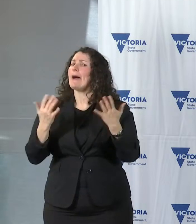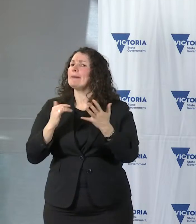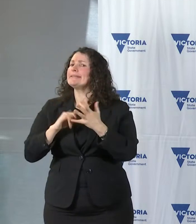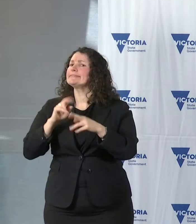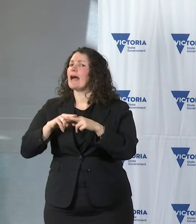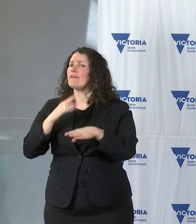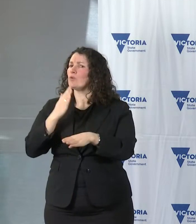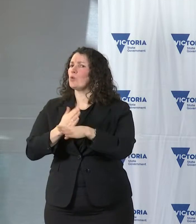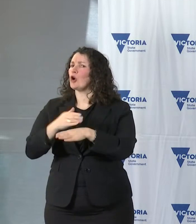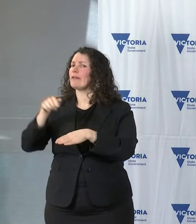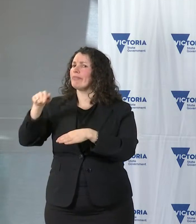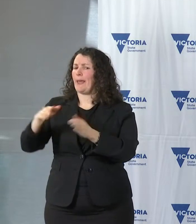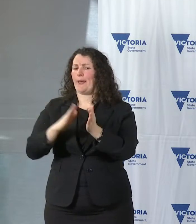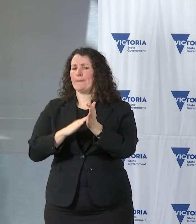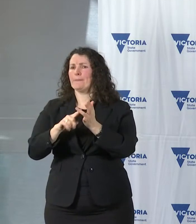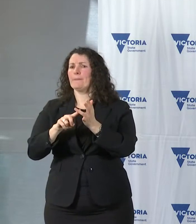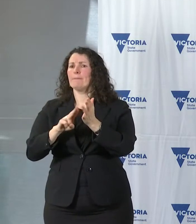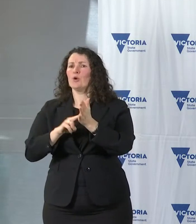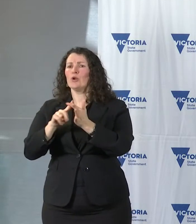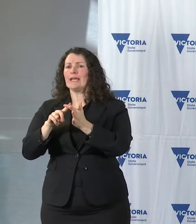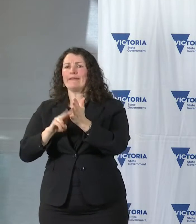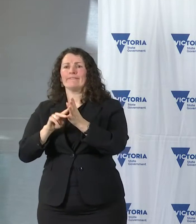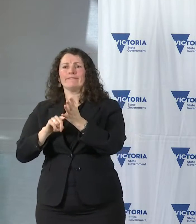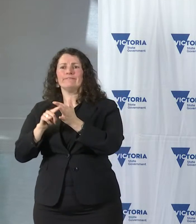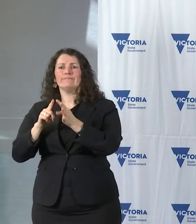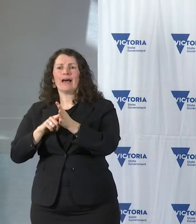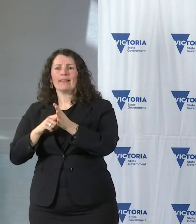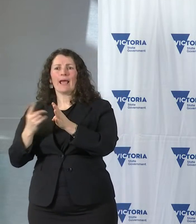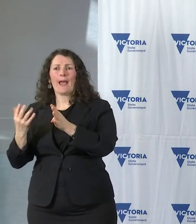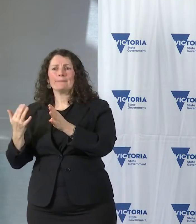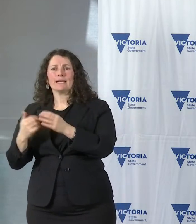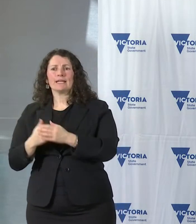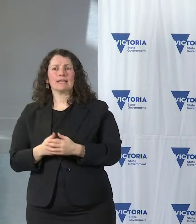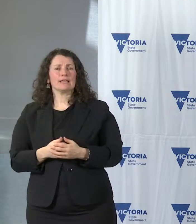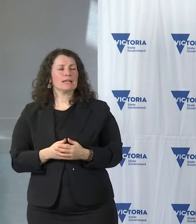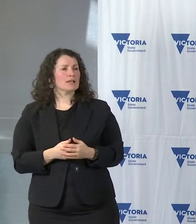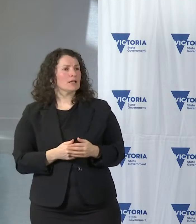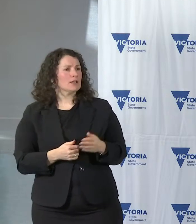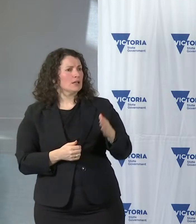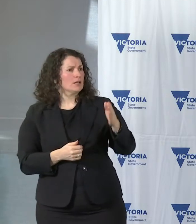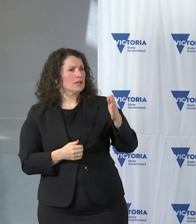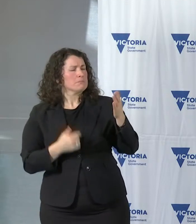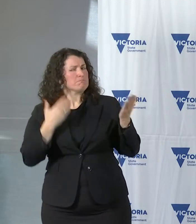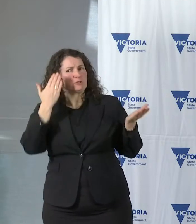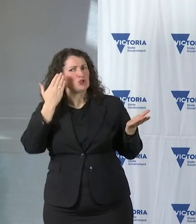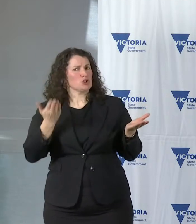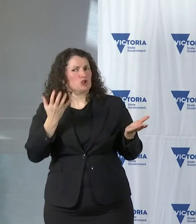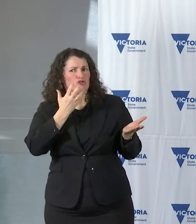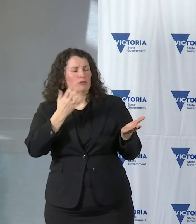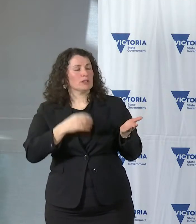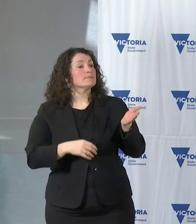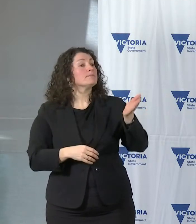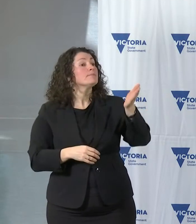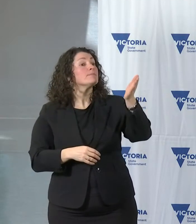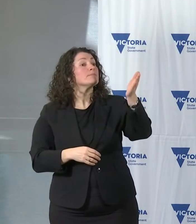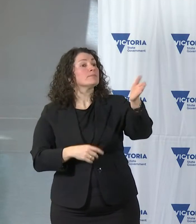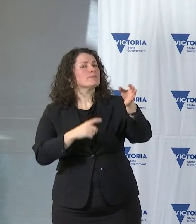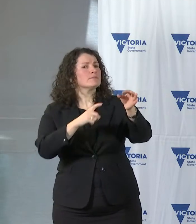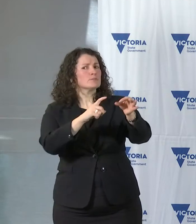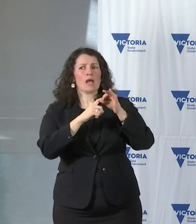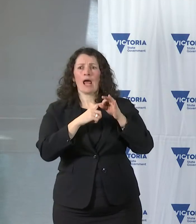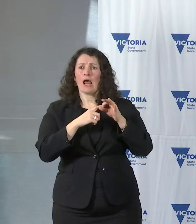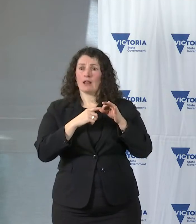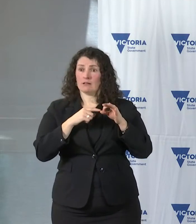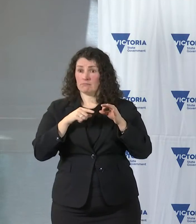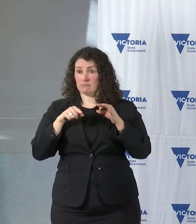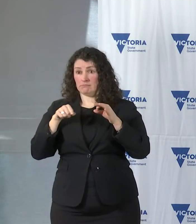know whether they're in quarantine? I beg your pardon? Definitely, or for 14 days? Well, let's make a judgment, but my understanding is